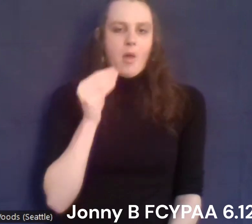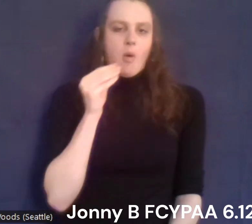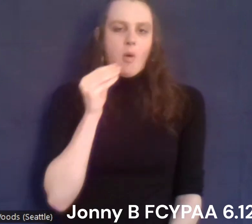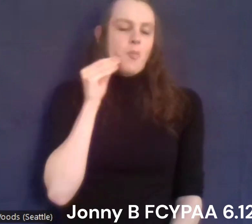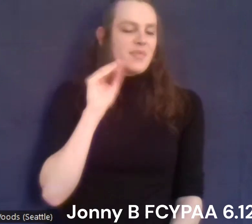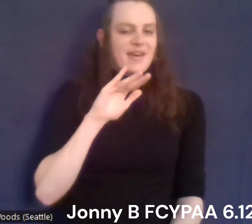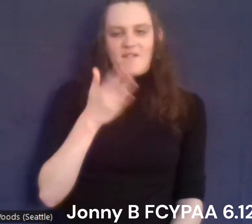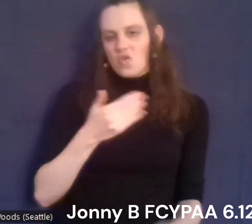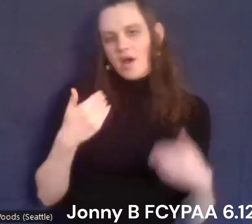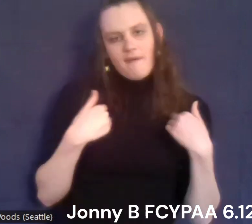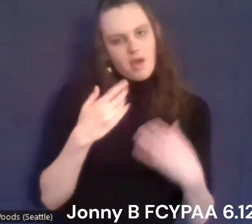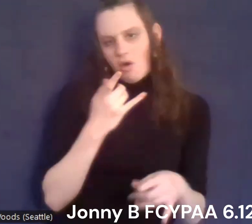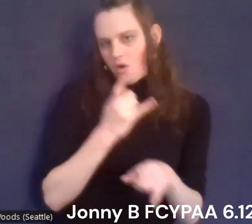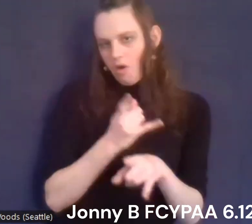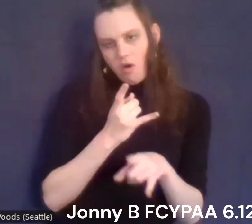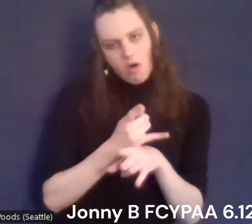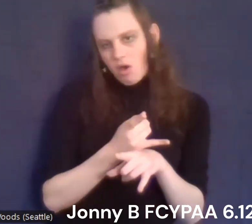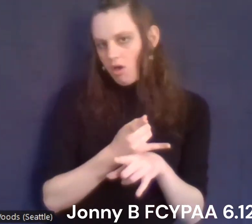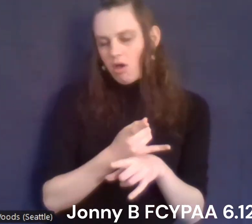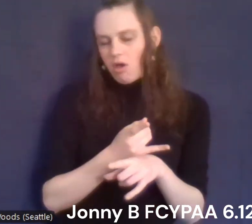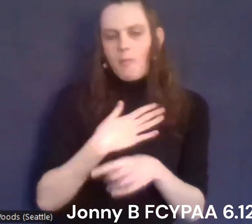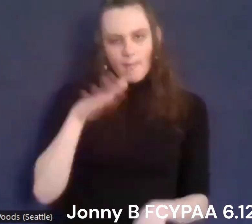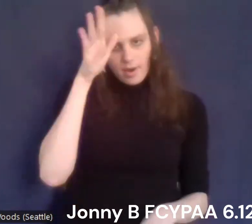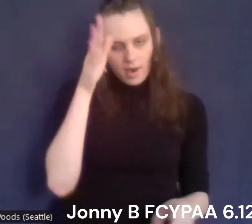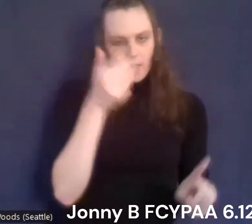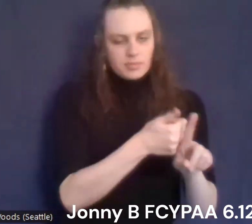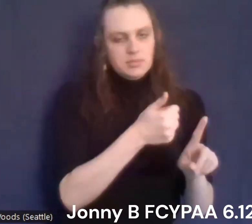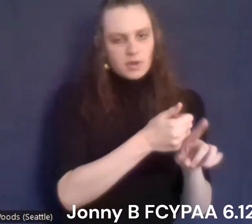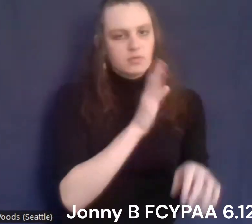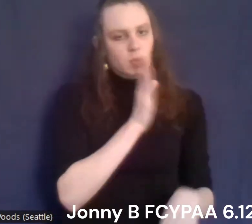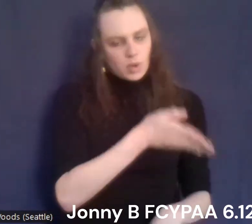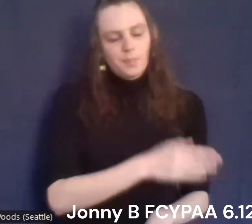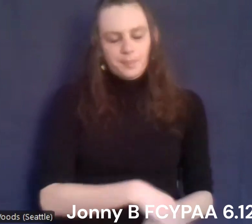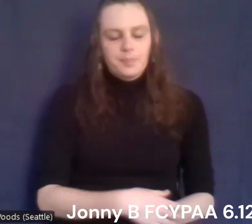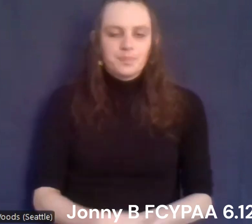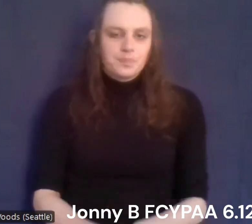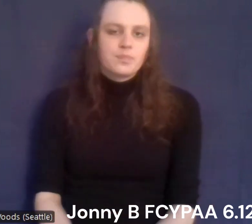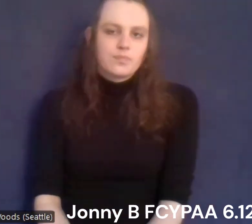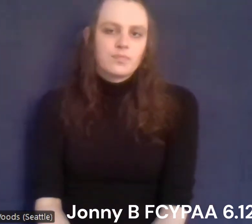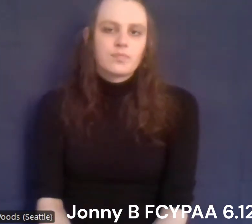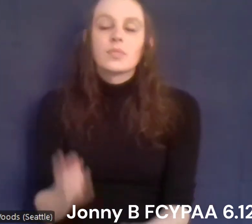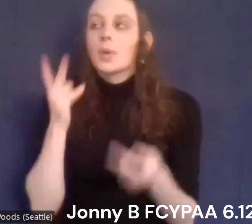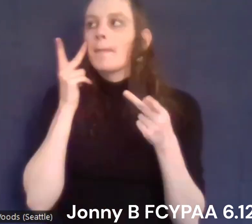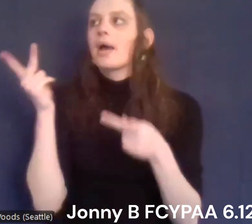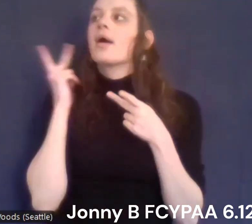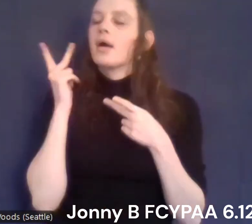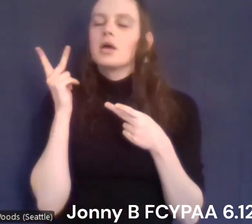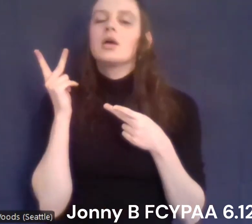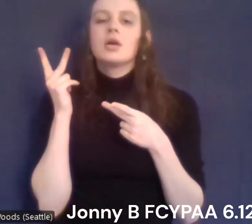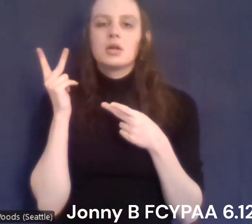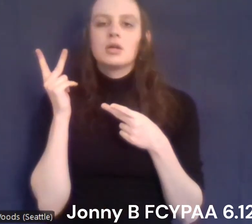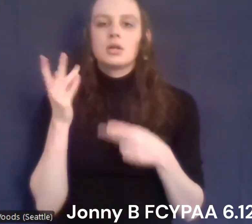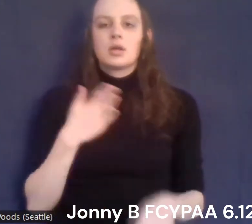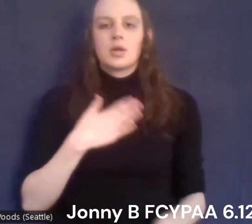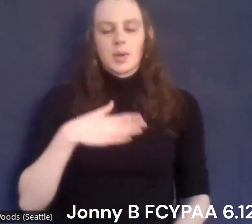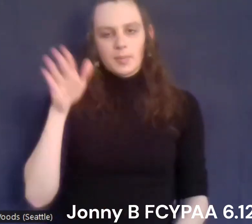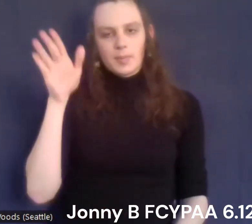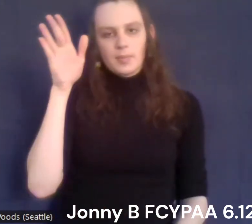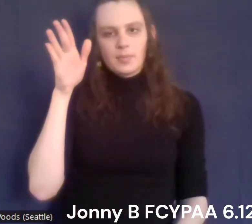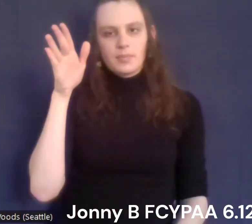said, is sober. Um, but like looking back, like my dad, he was just, when I talk to him